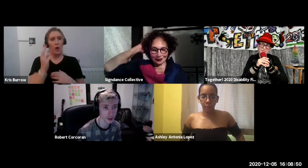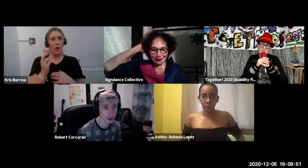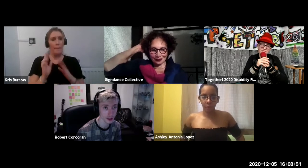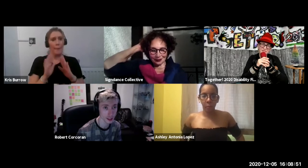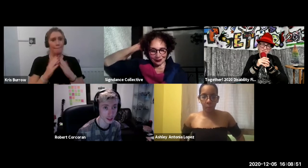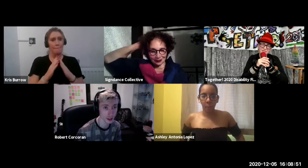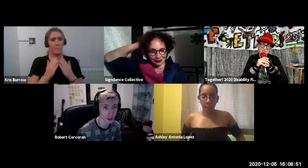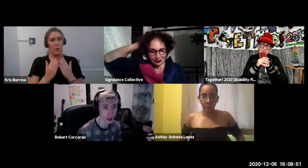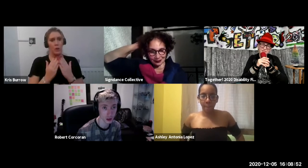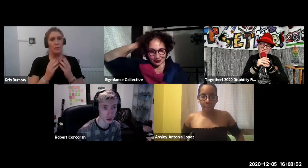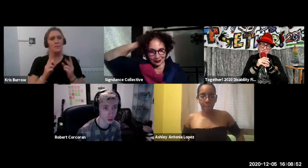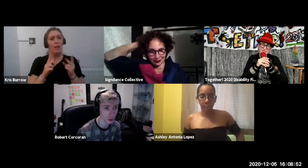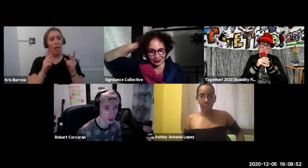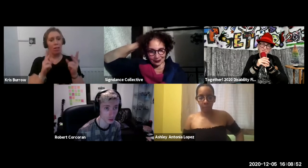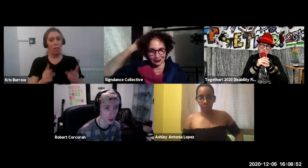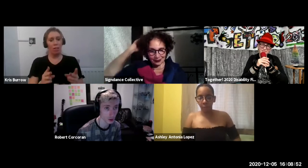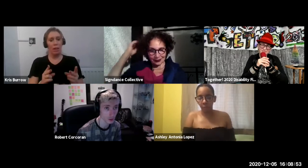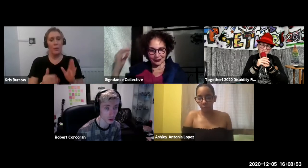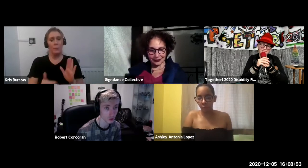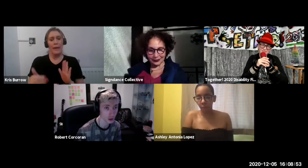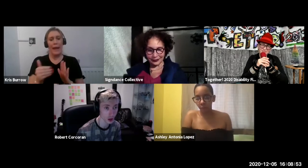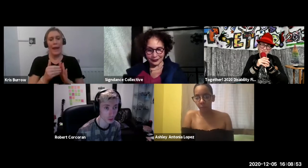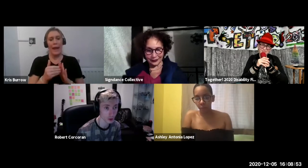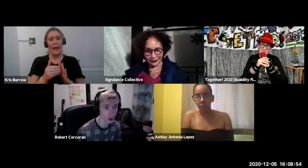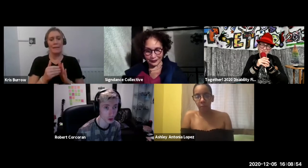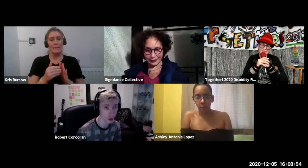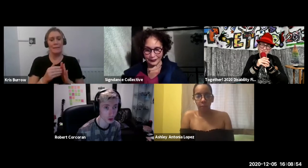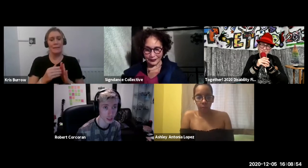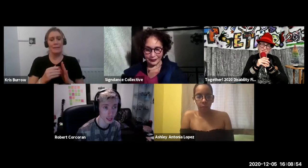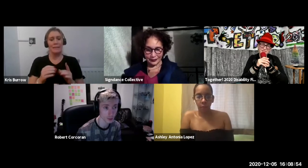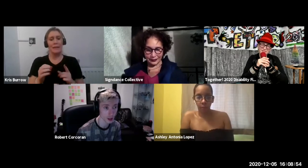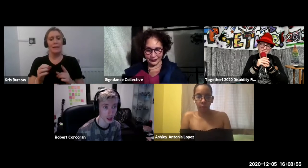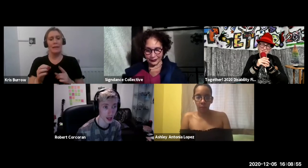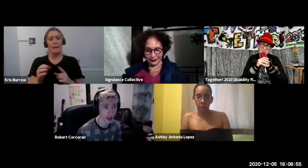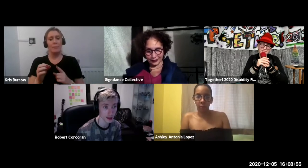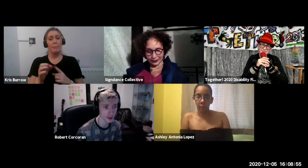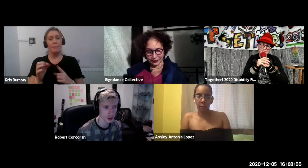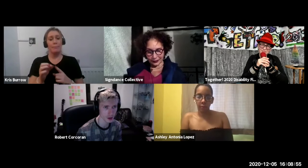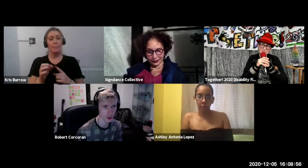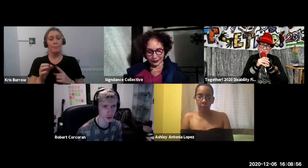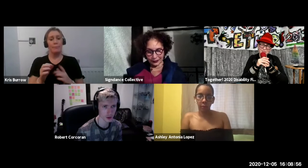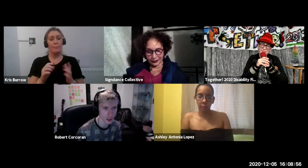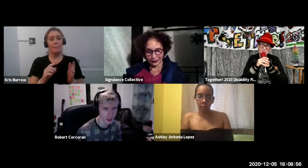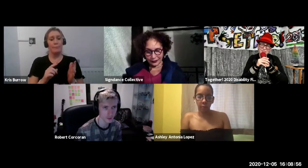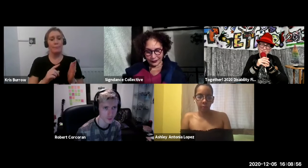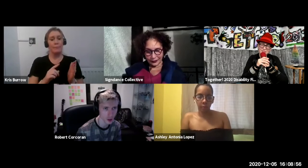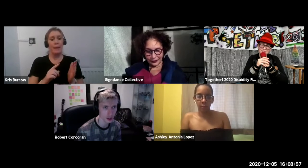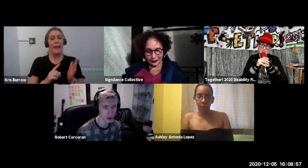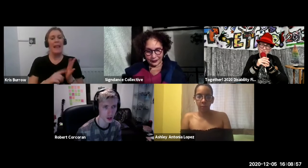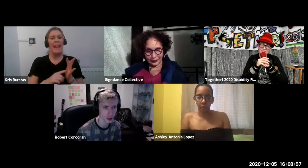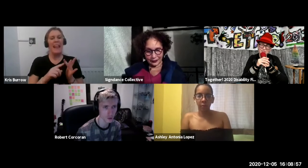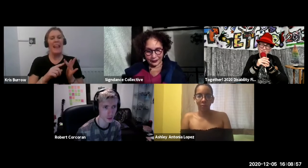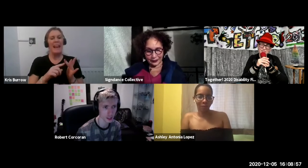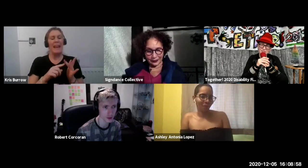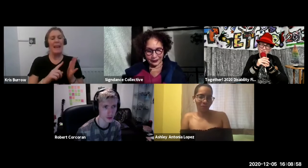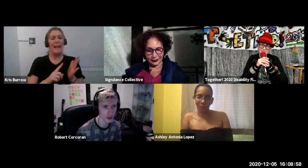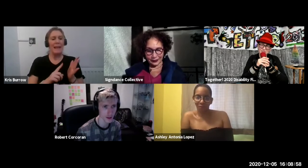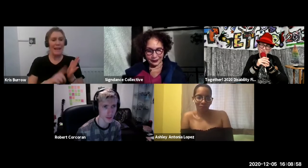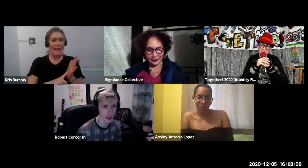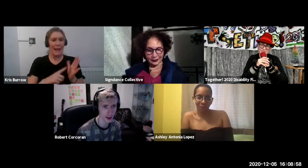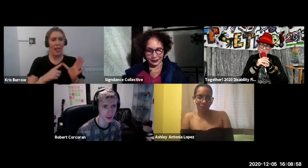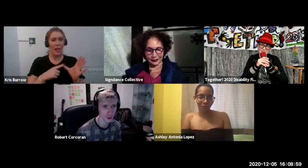added in Leela Angelina Schromelin's poem over the top called Bloom Lab. And yeah, I just thought it was just a nice, fun, colorful